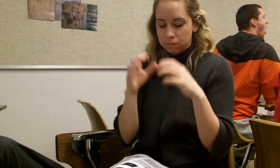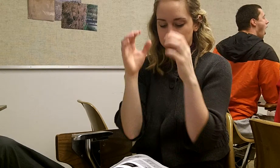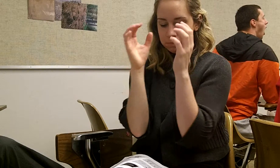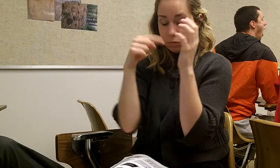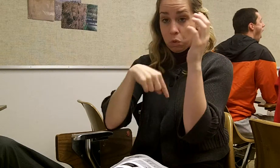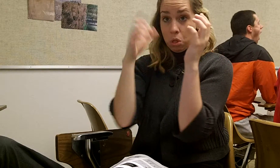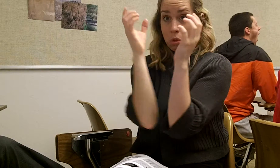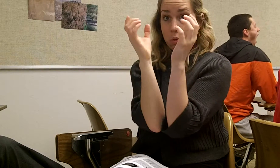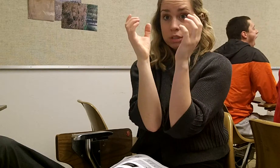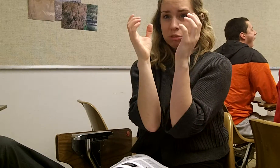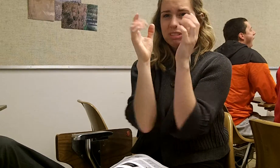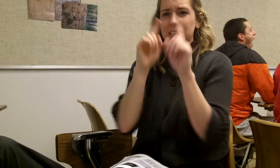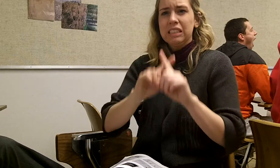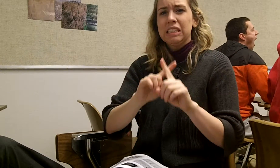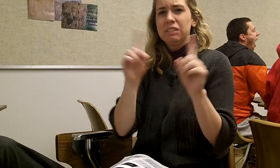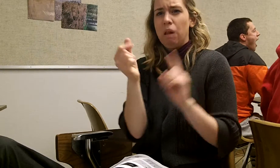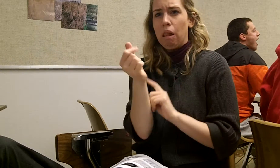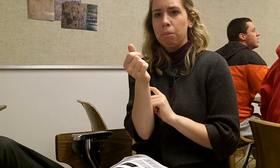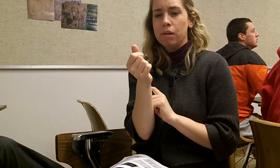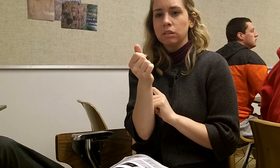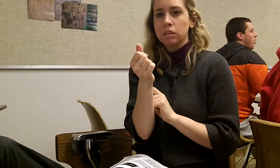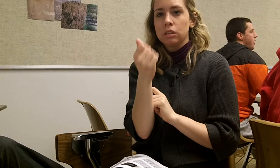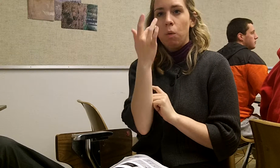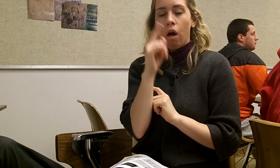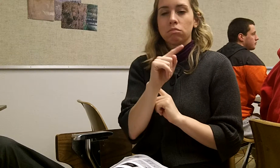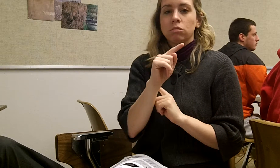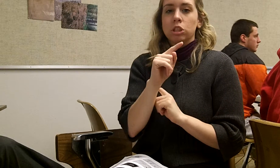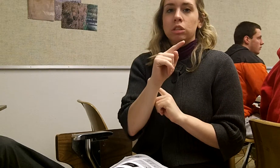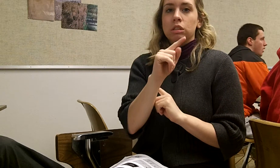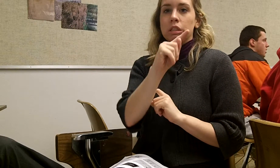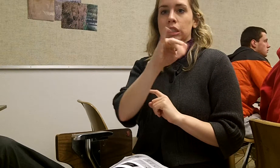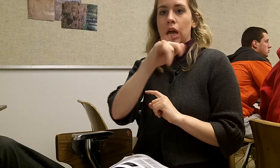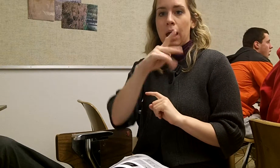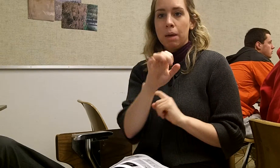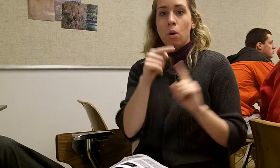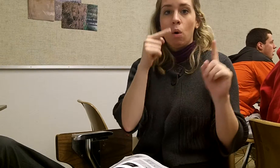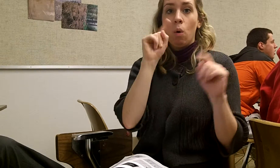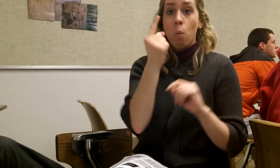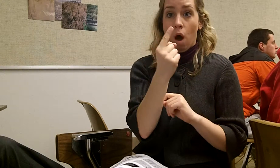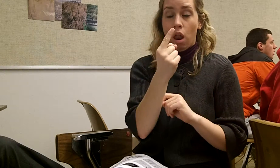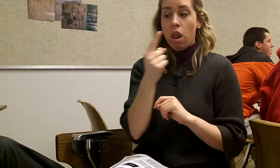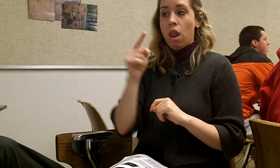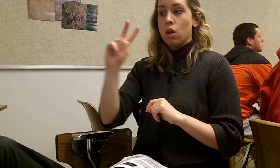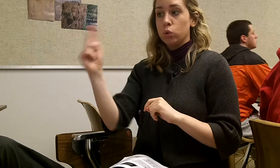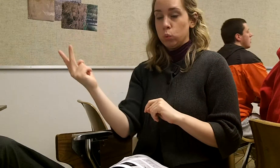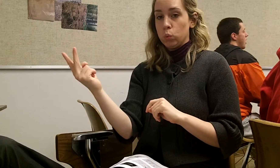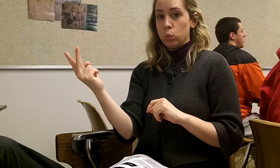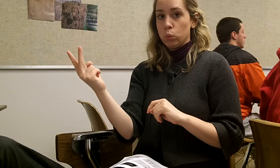are actually slightly different. There's a type 1 TGF-beta receptor and a type 2. And unfortunately, they don't have a